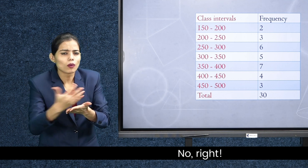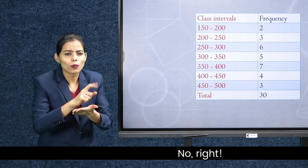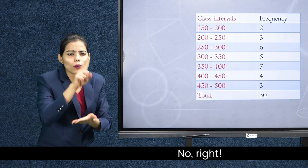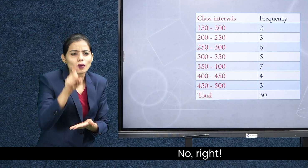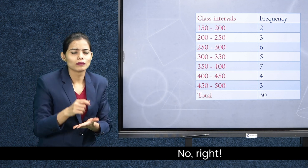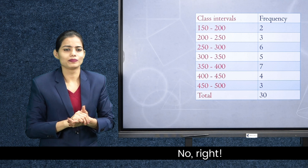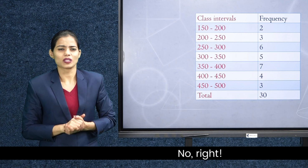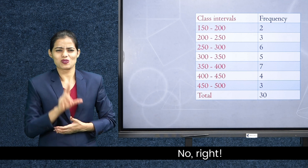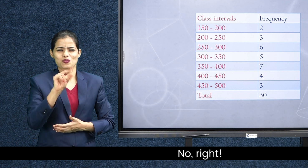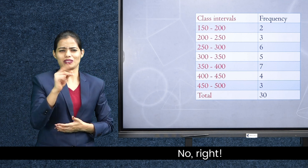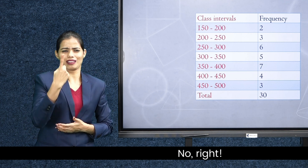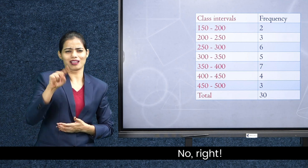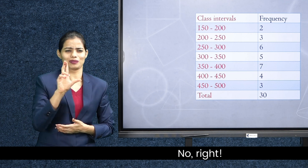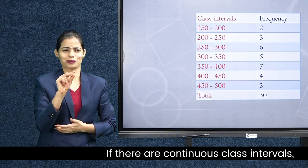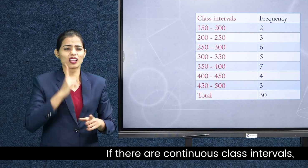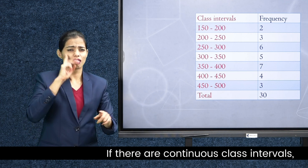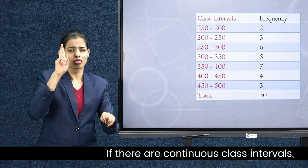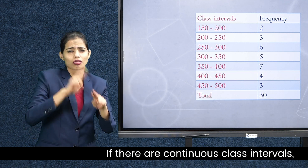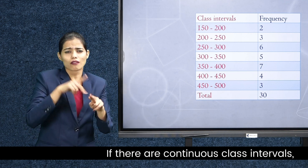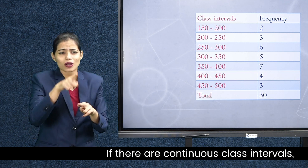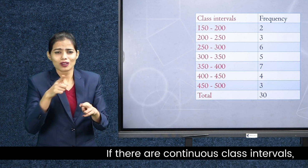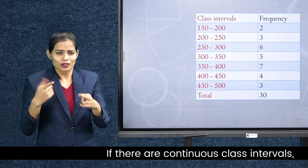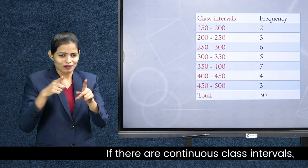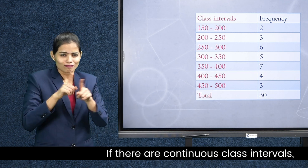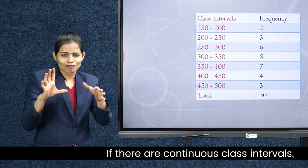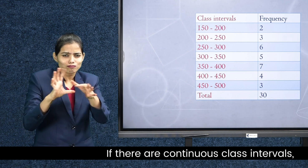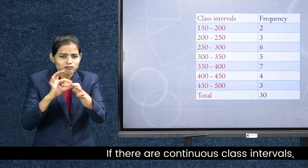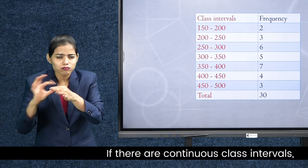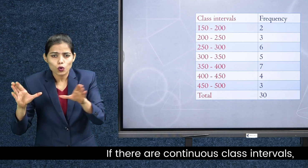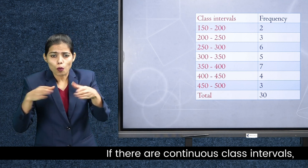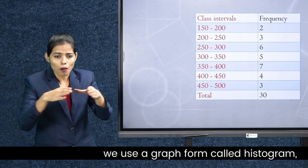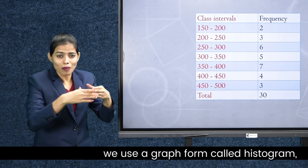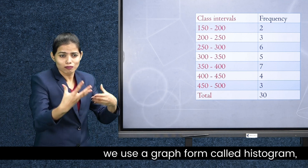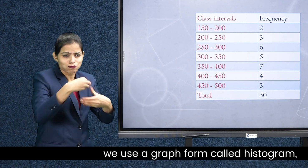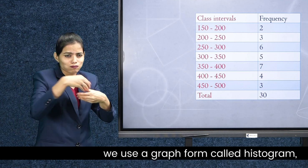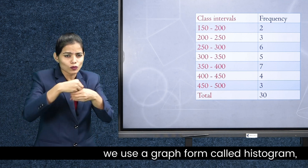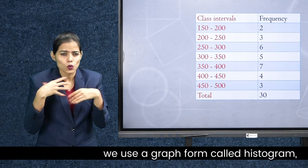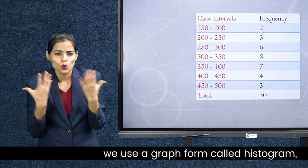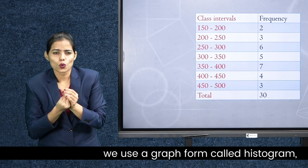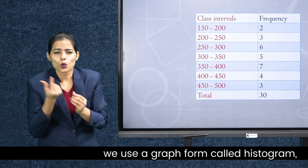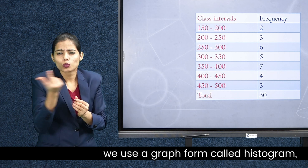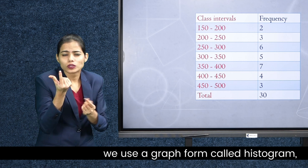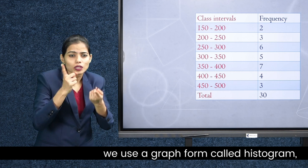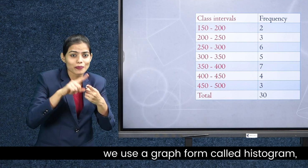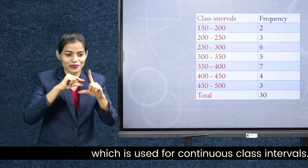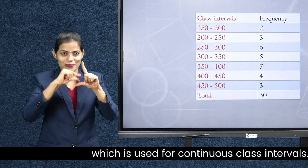No, right. If there are continuous class intervals, we use a graph form called histogram, which